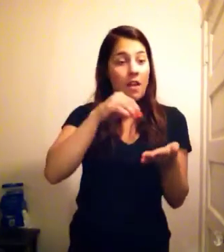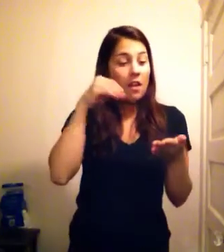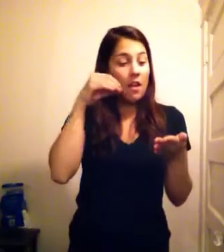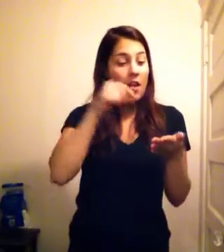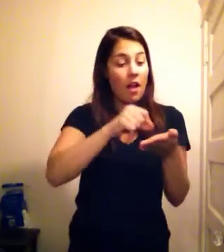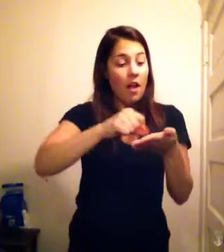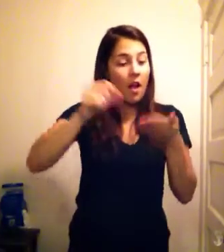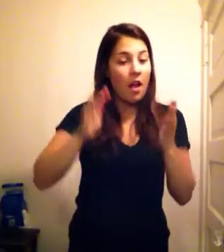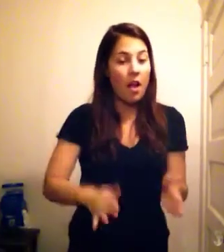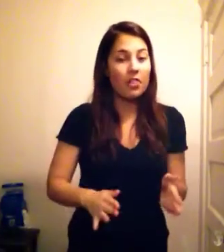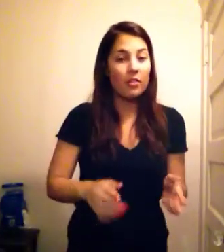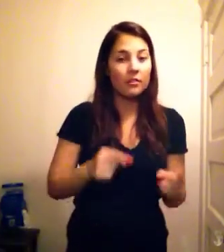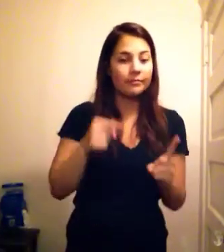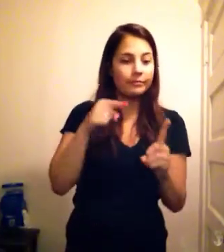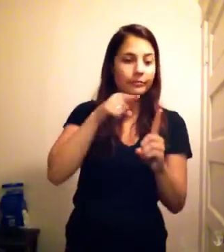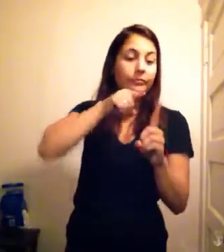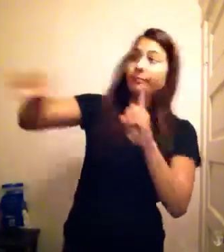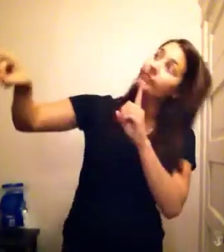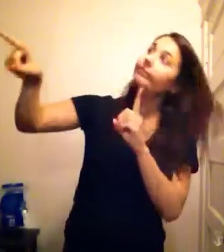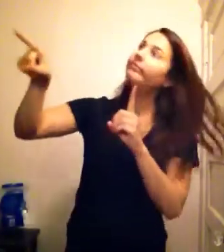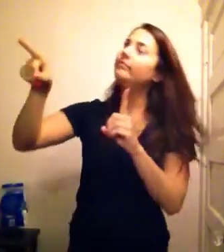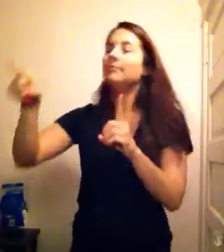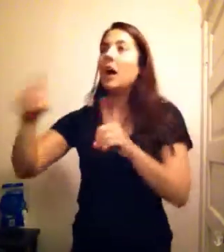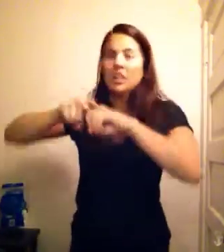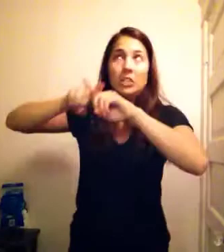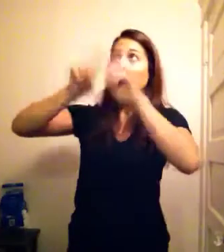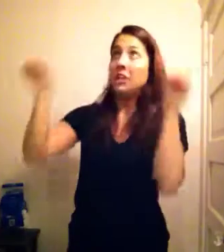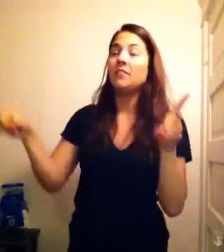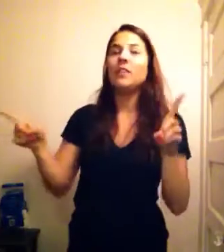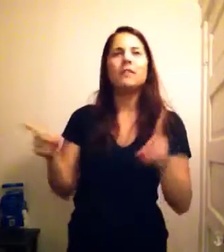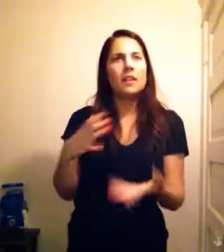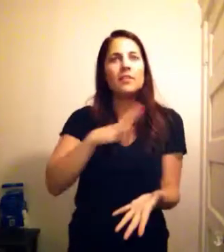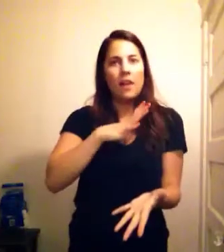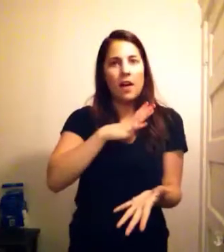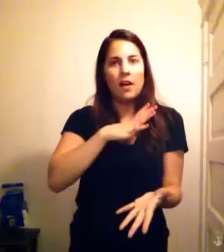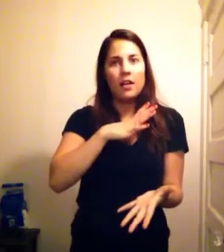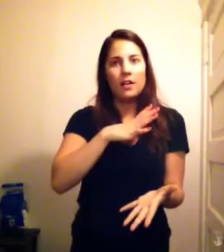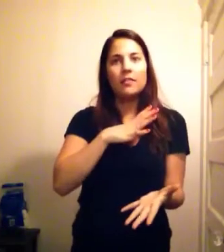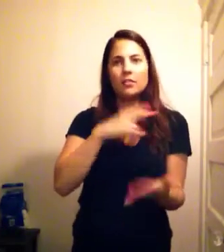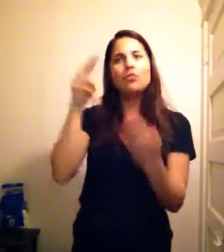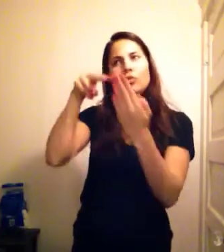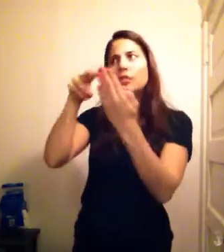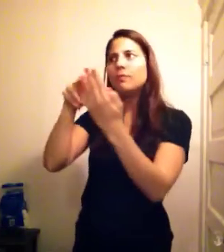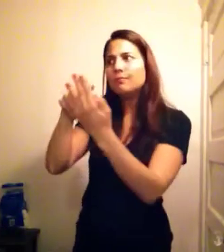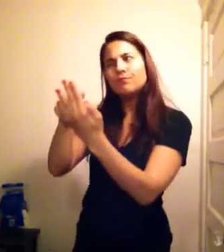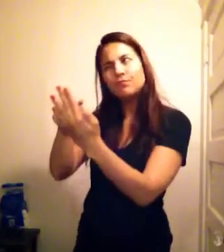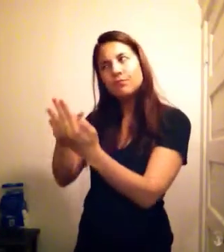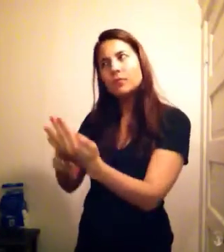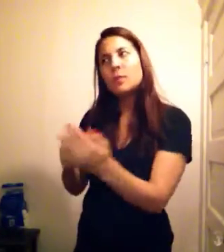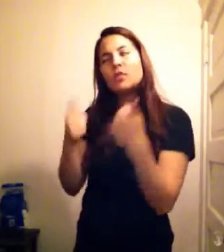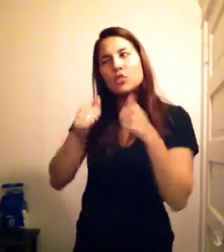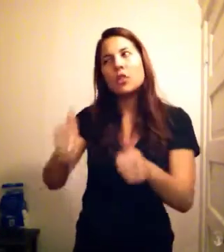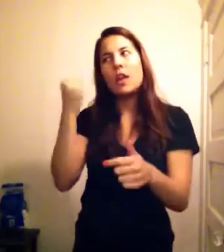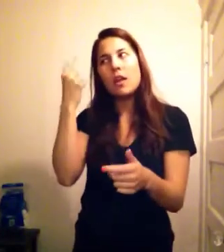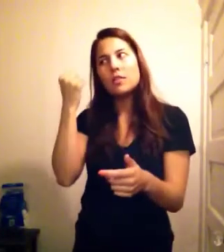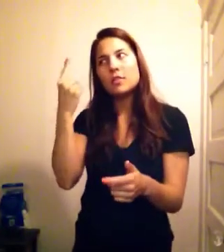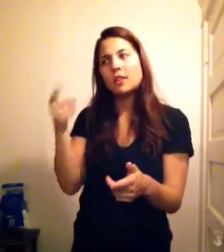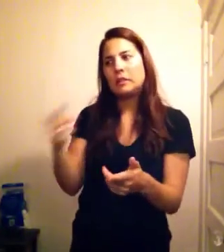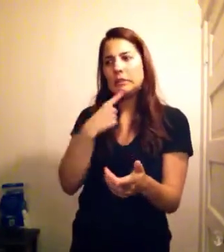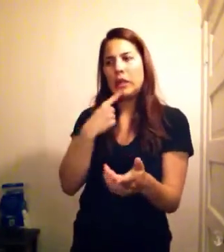asking yourself, what are they trying to say? A third step in training yourself to understand the gist of a piece is